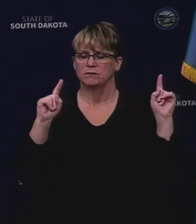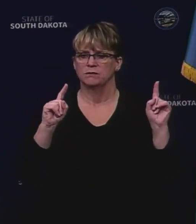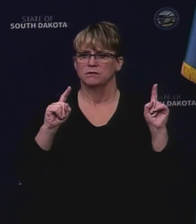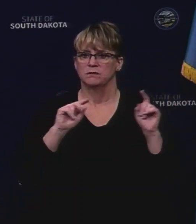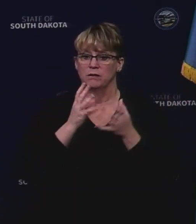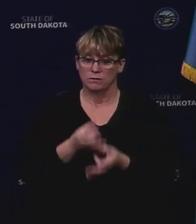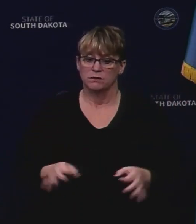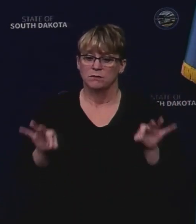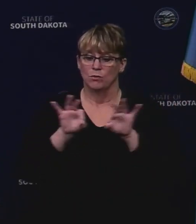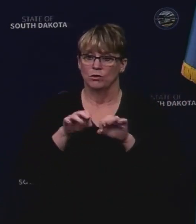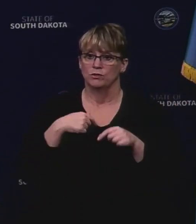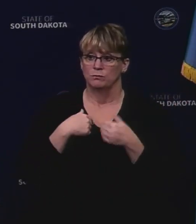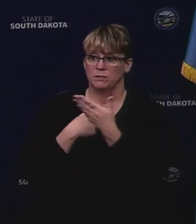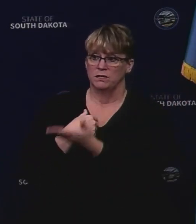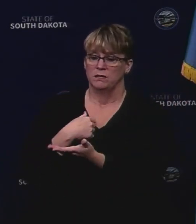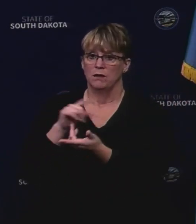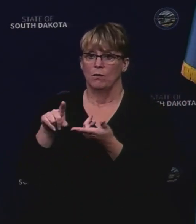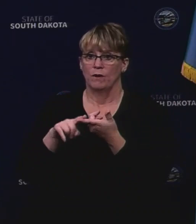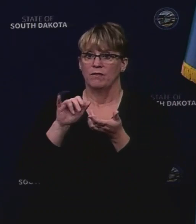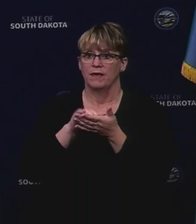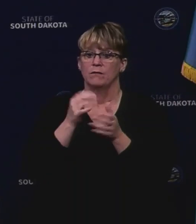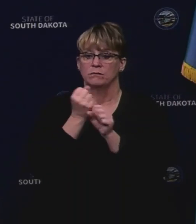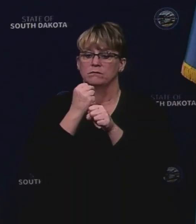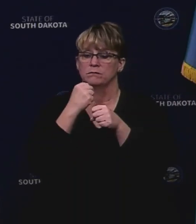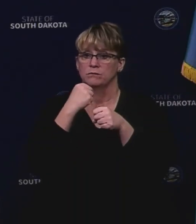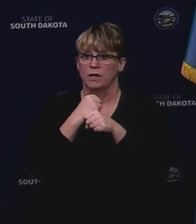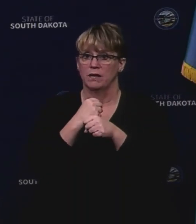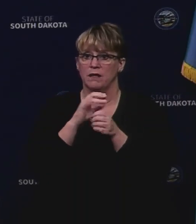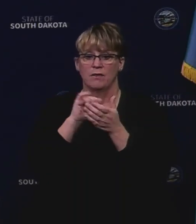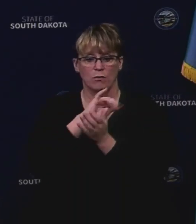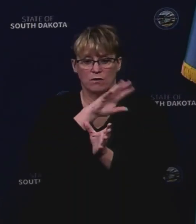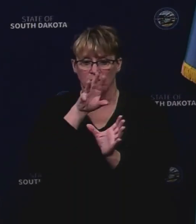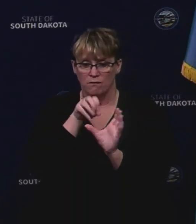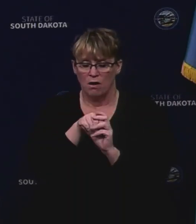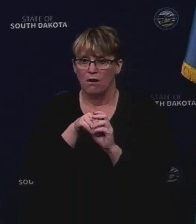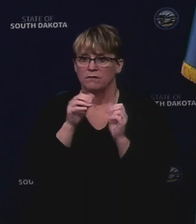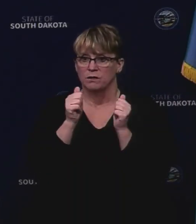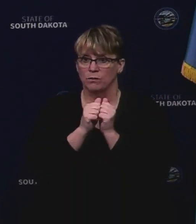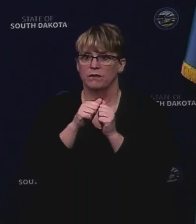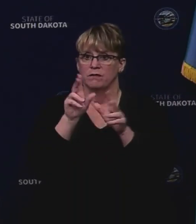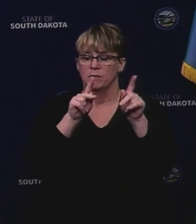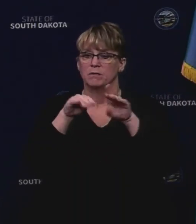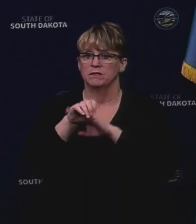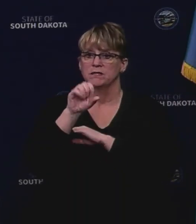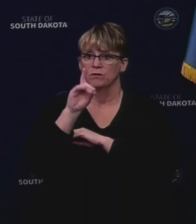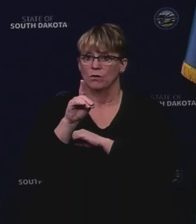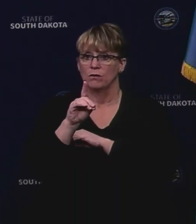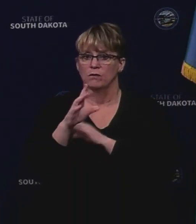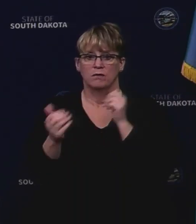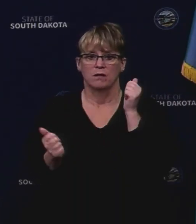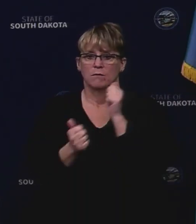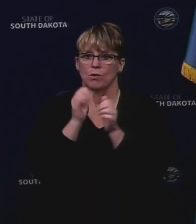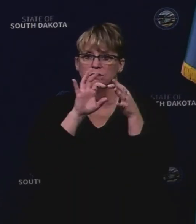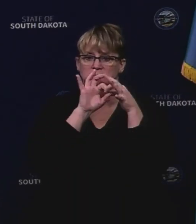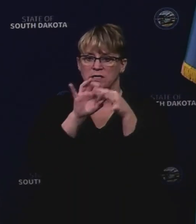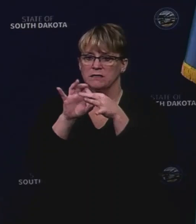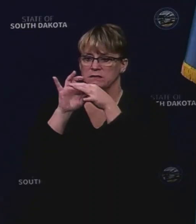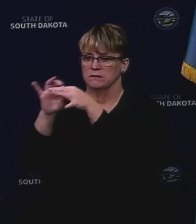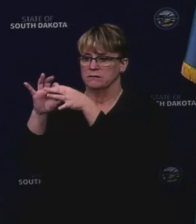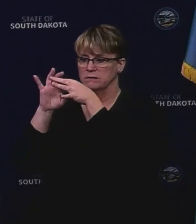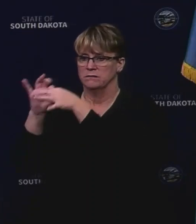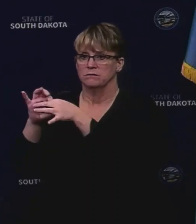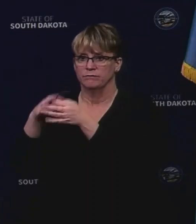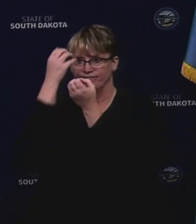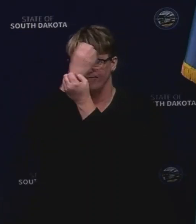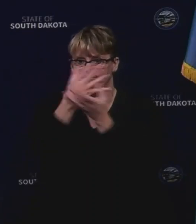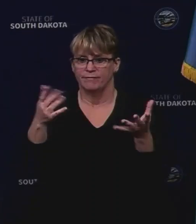me when that studio decision was made that we be transparent with the folks of South Dakota, to be the most connected governor that